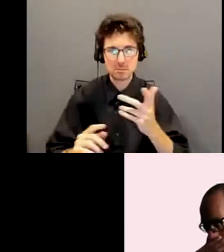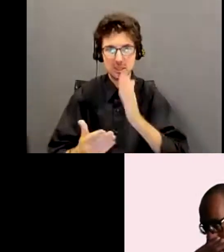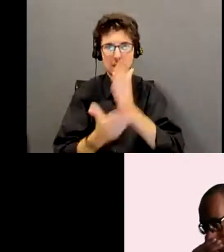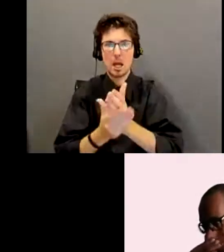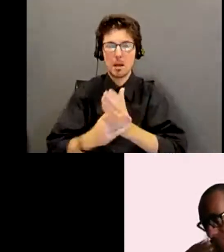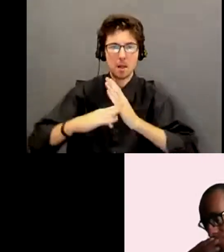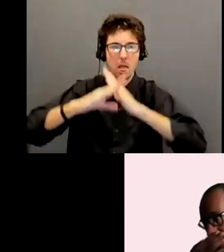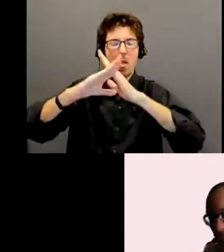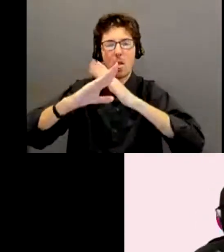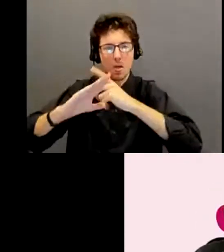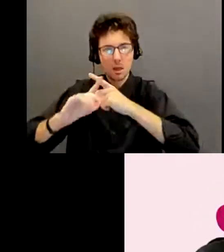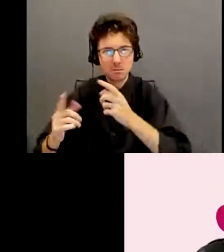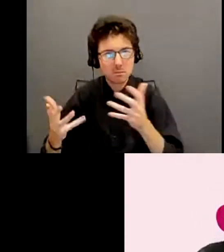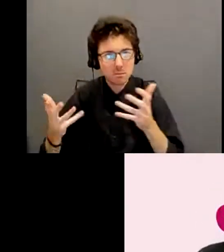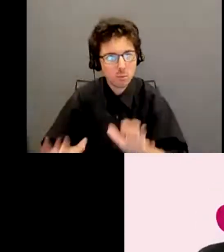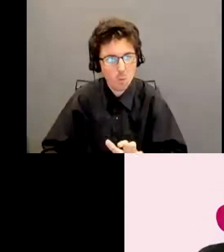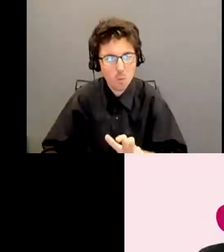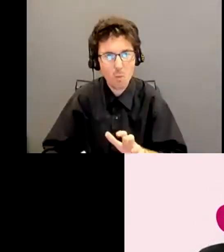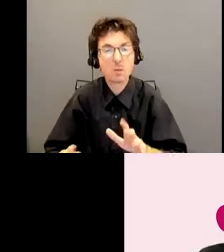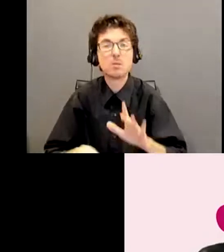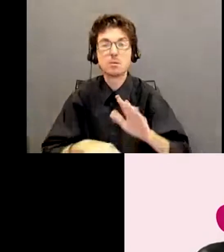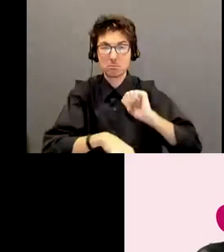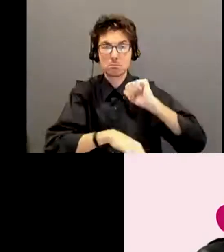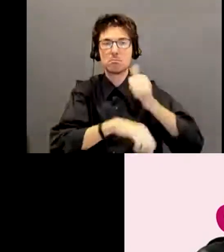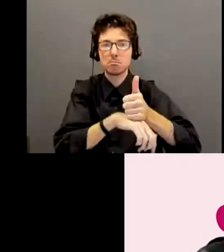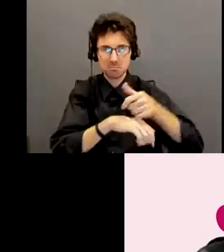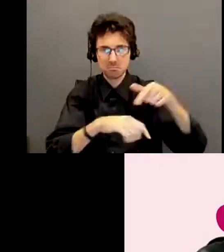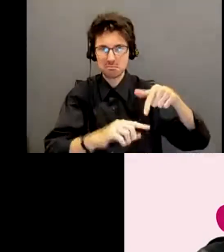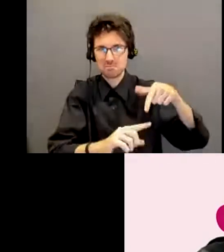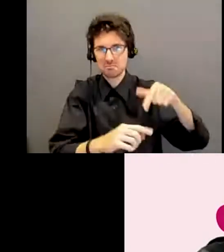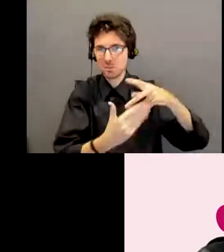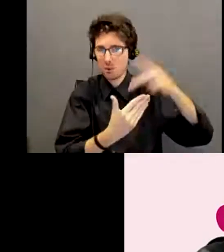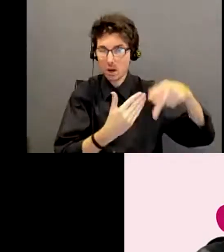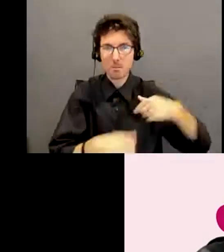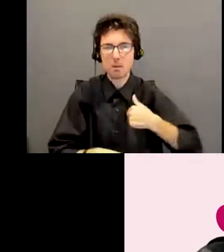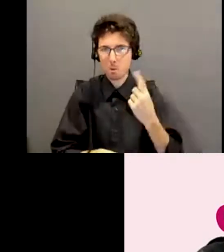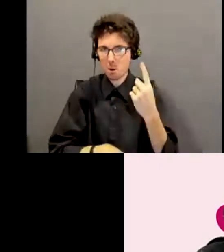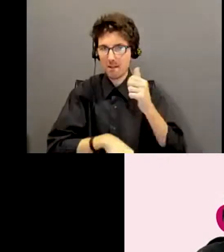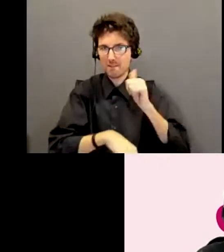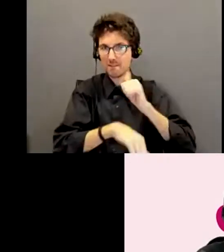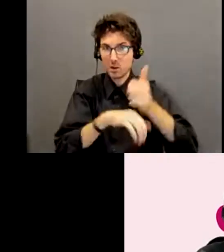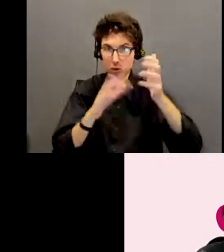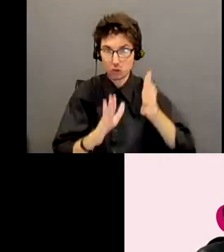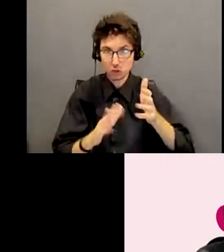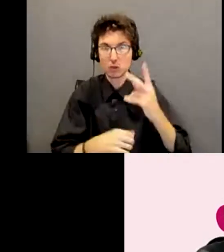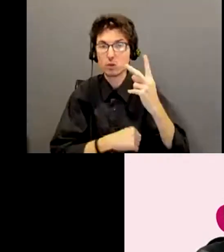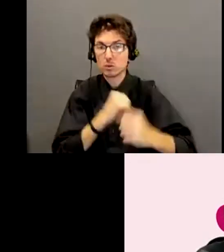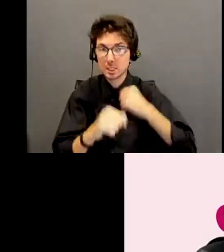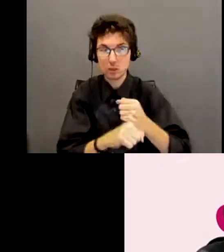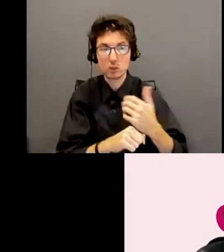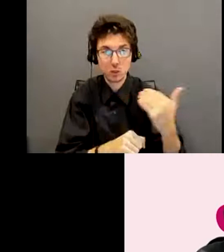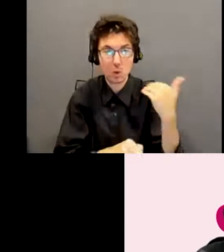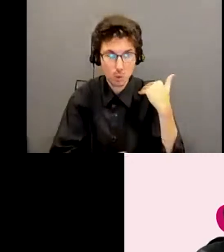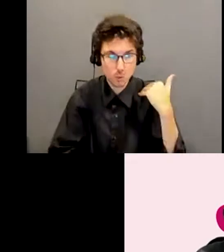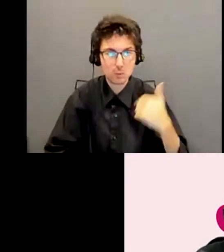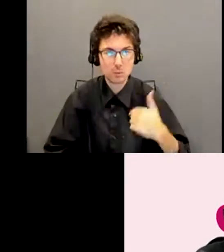end. And that's why we founded Michol. I'm one of the founders of Michol 2 years ago. We decided to reach out